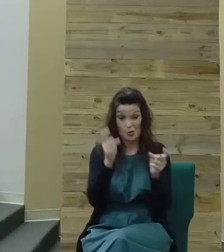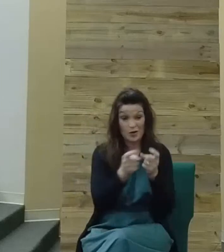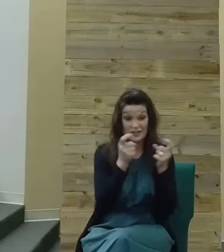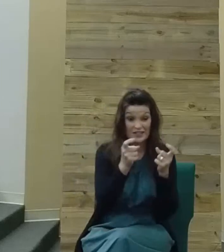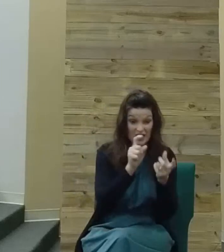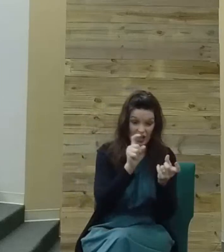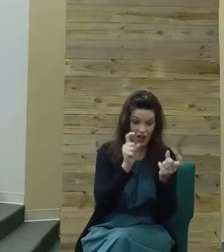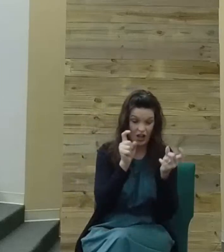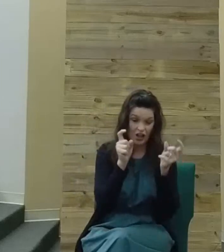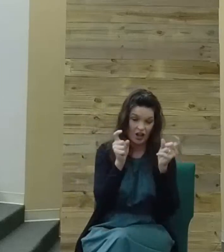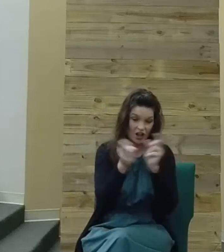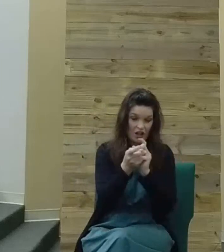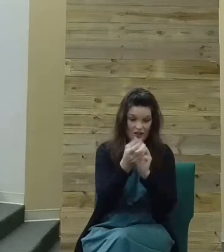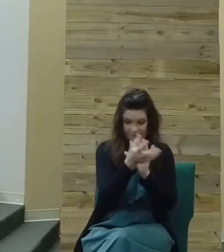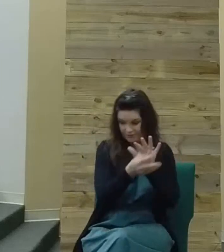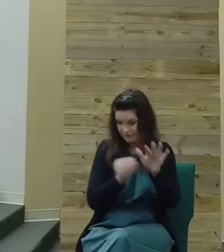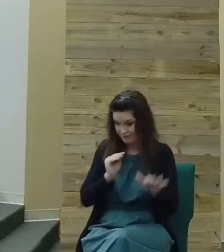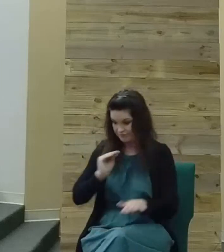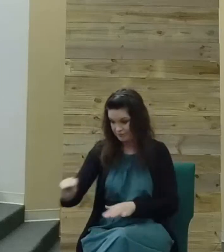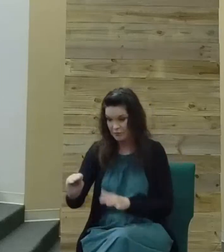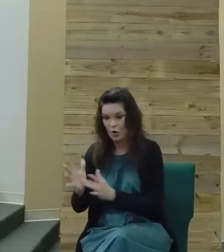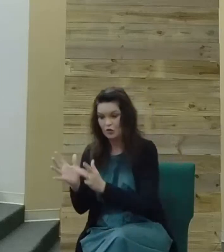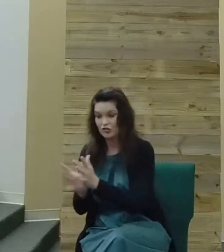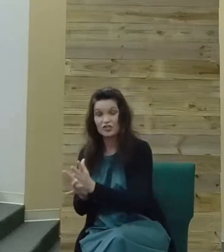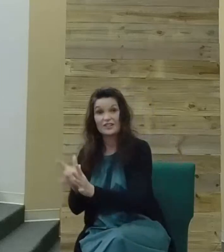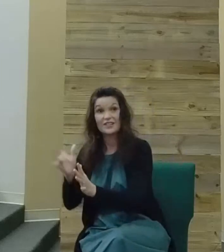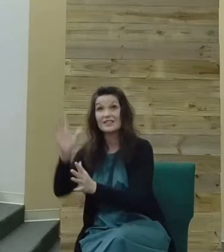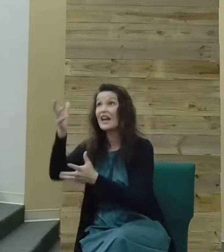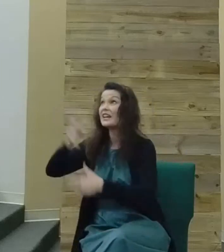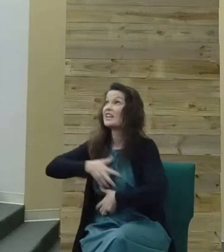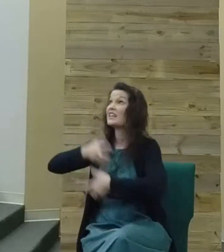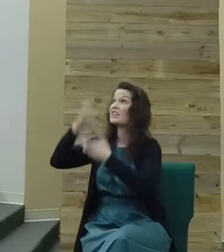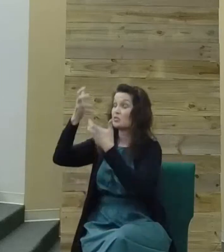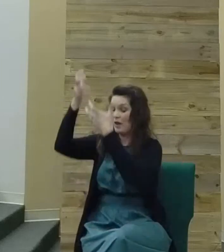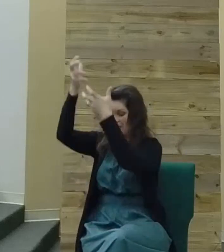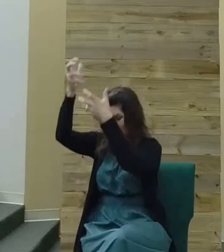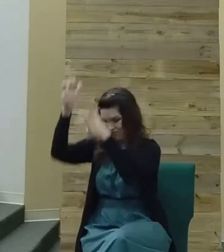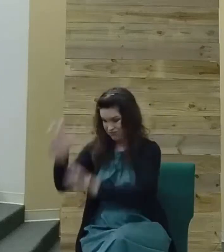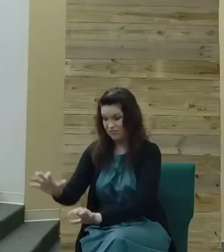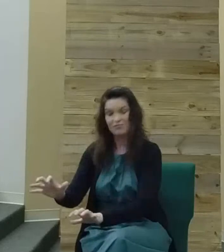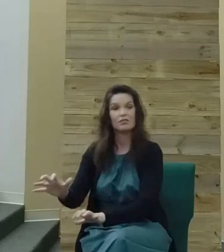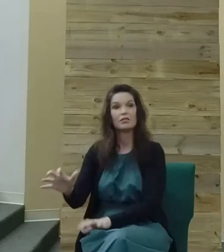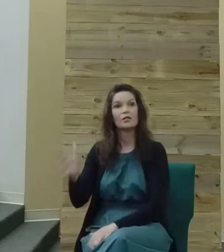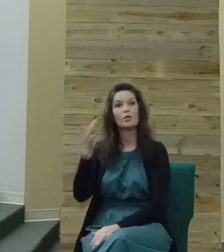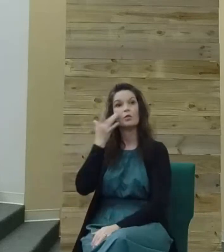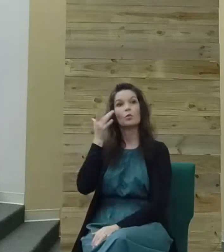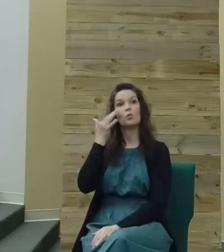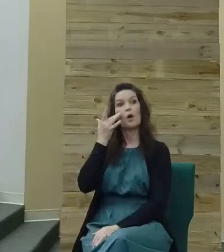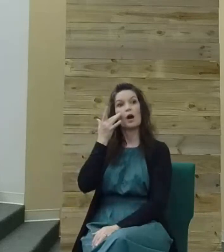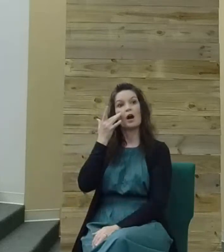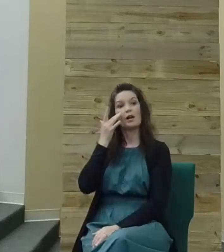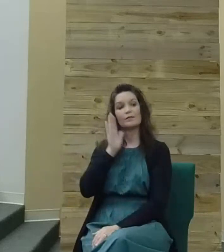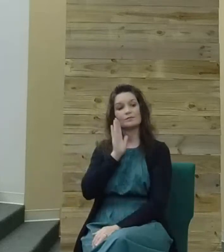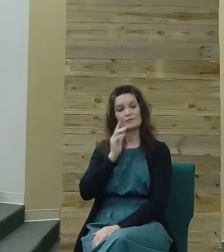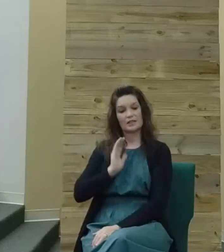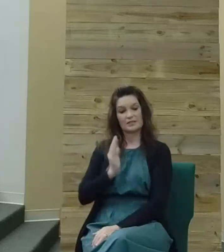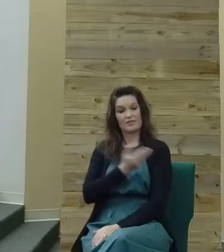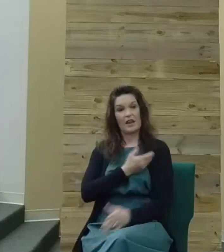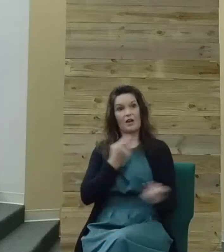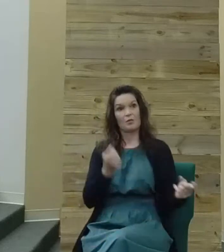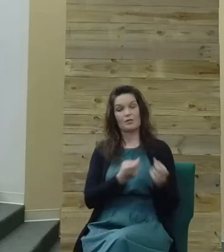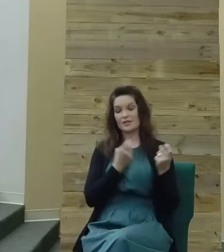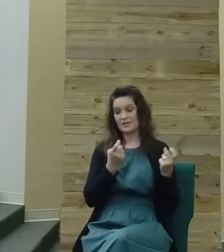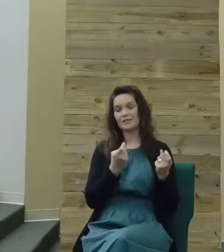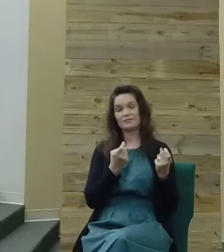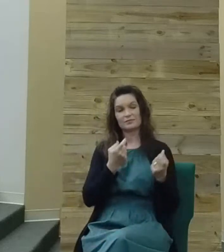your sin and he transferred it on to Jesus. Then he poured out his wrath on Jesus because of your